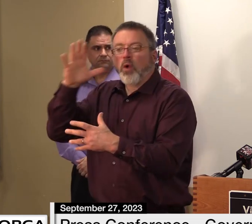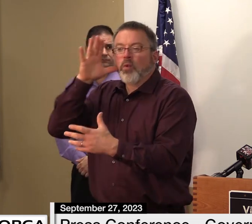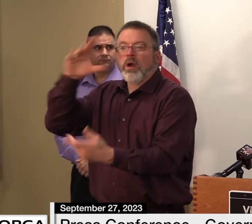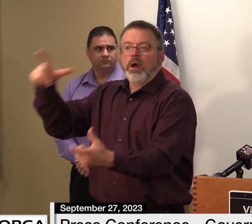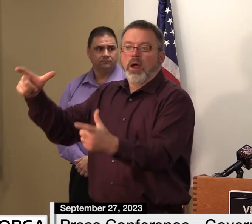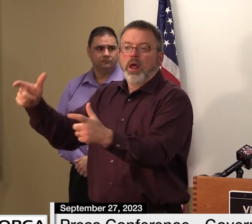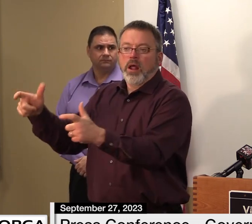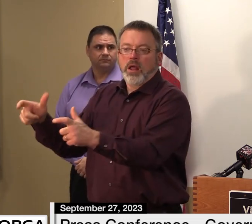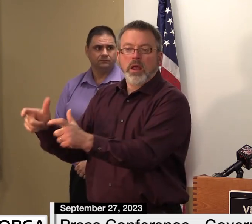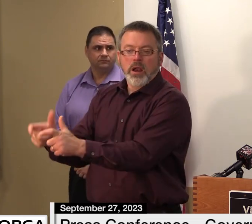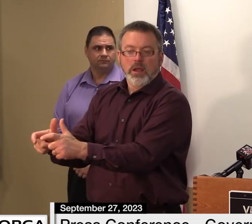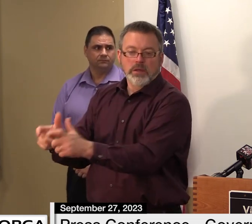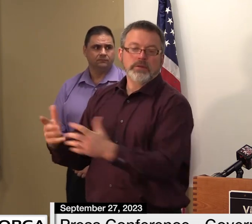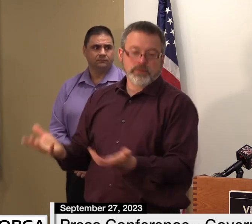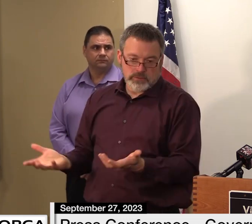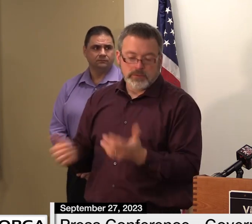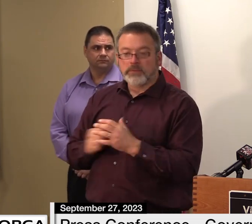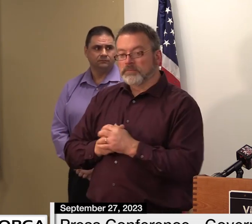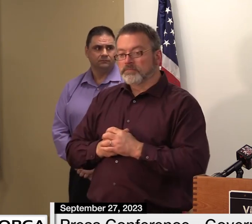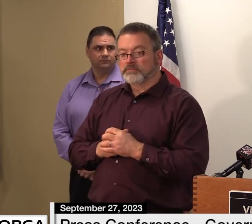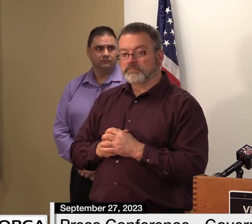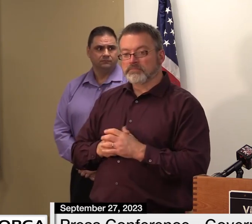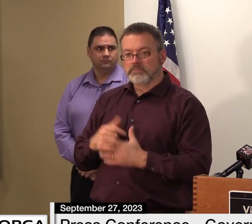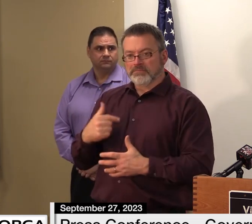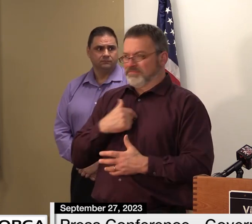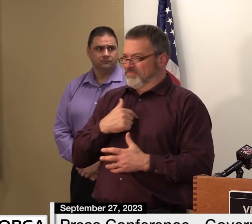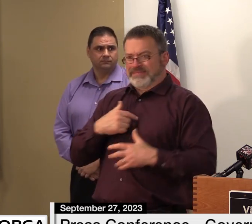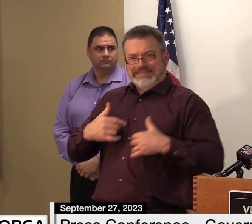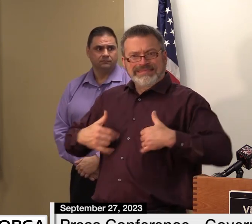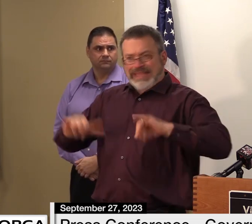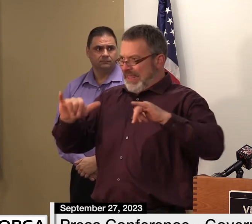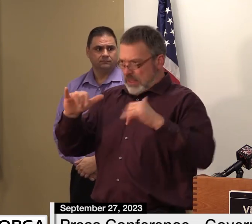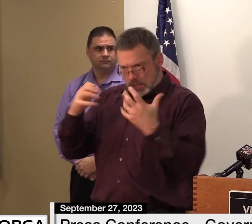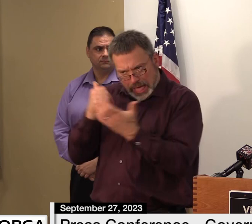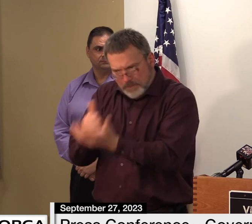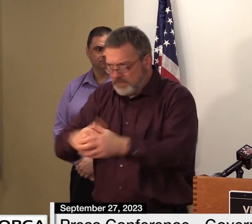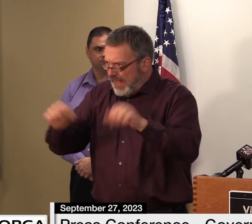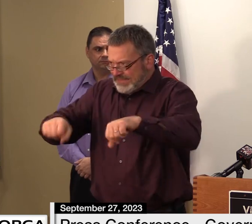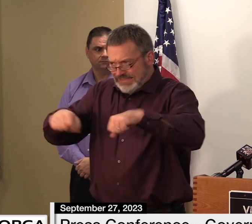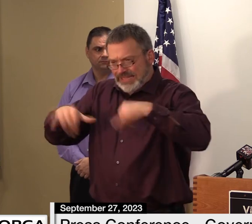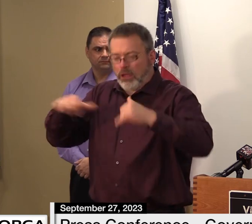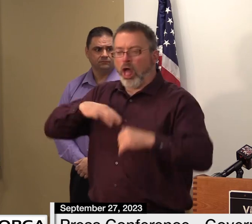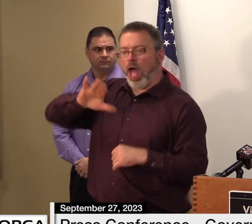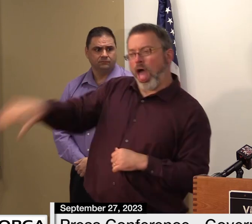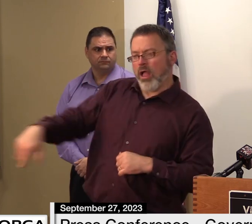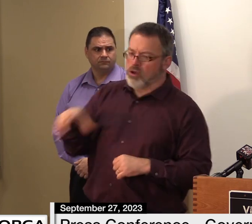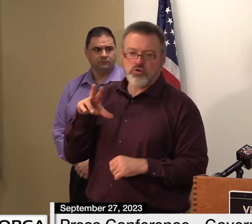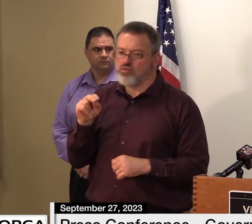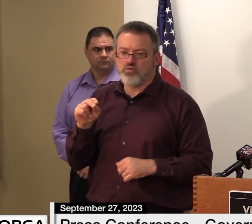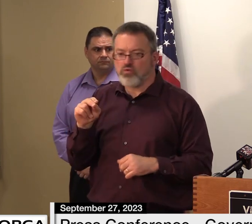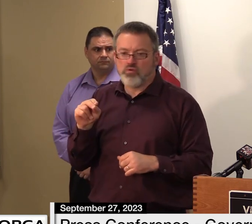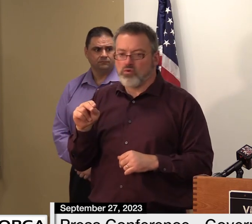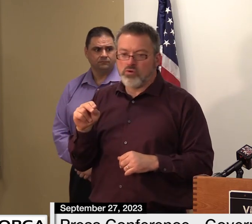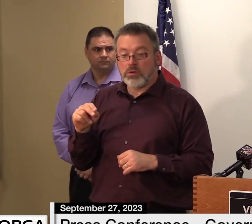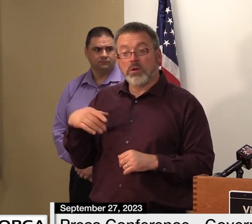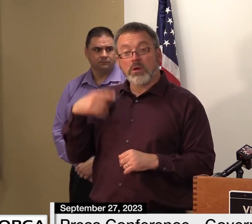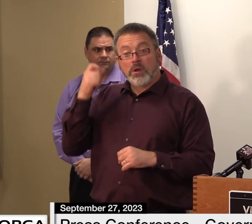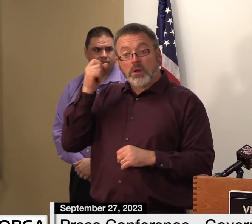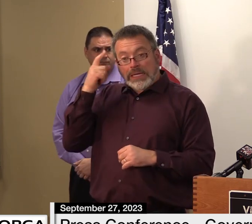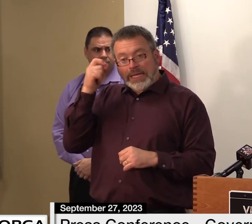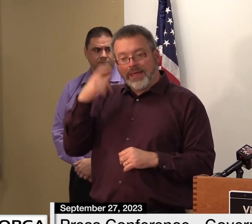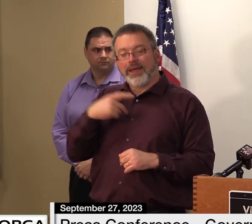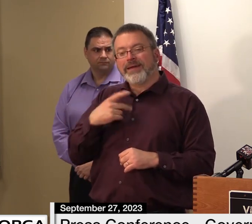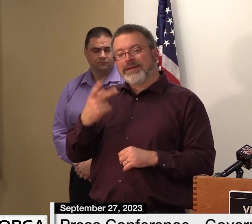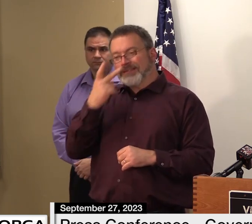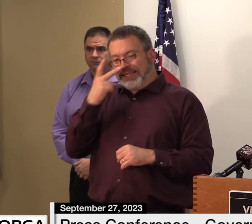doesn't impact our ability, our desire to continue to move forward, as we will. It's just, you know, it's we see it time after time after